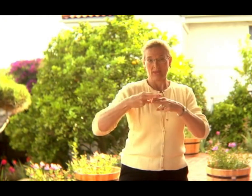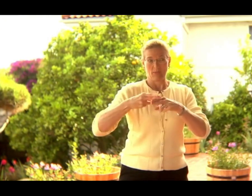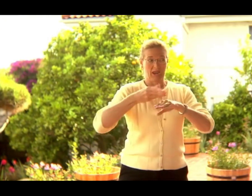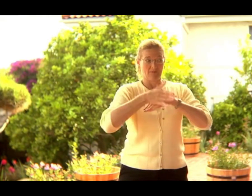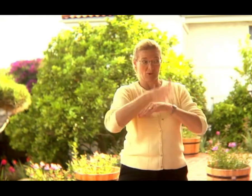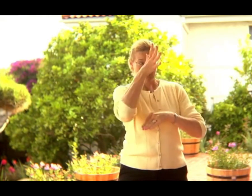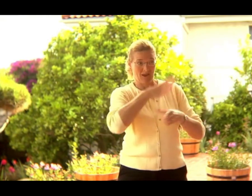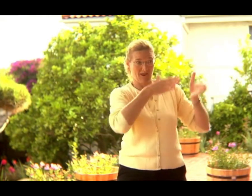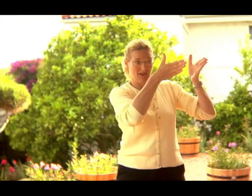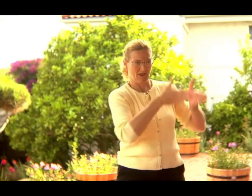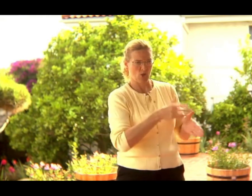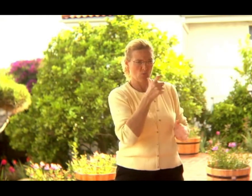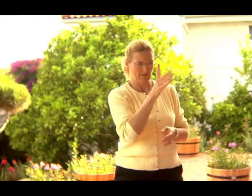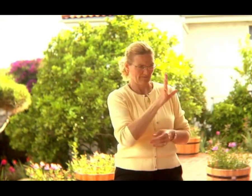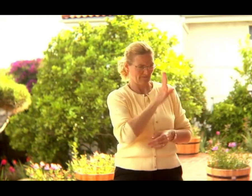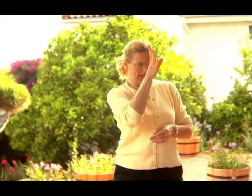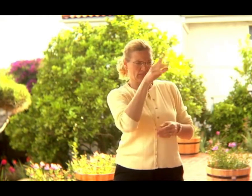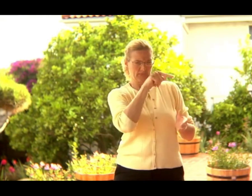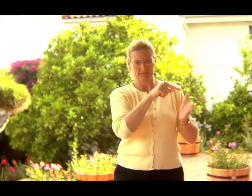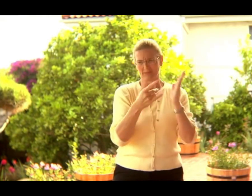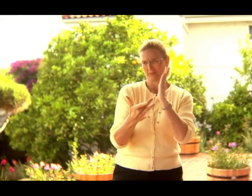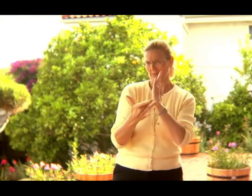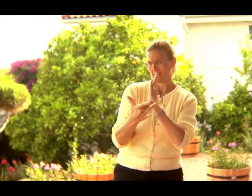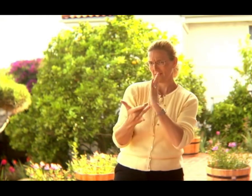It is named after the man who first used this technique.